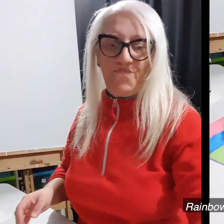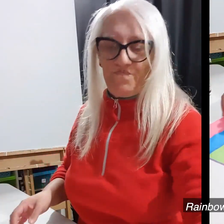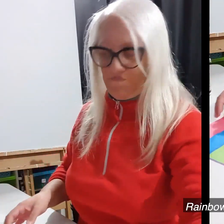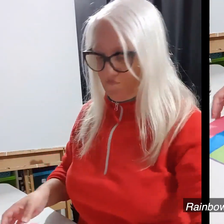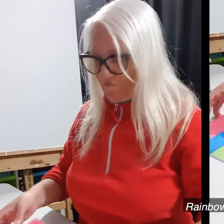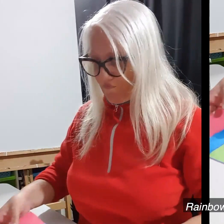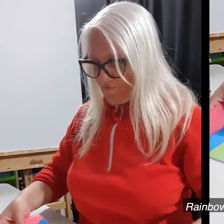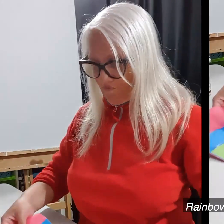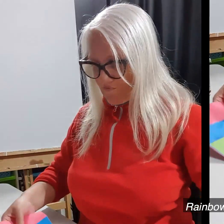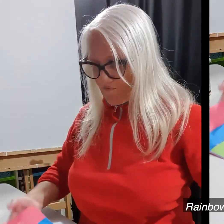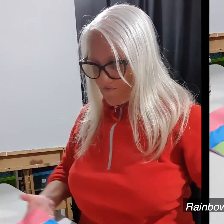Rainbow.